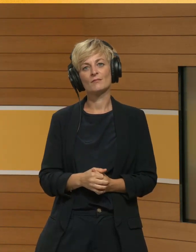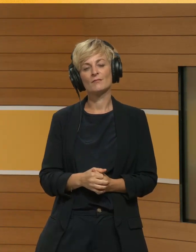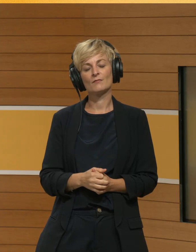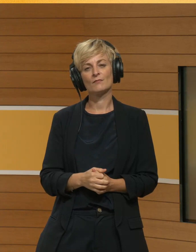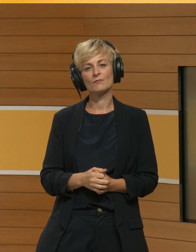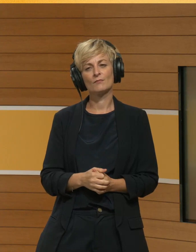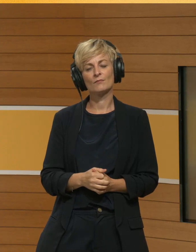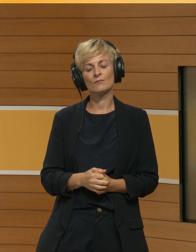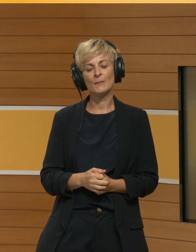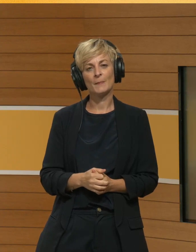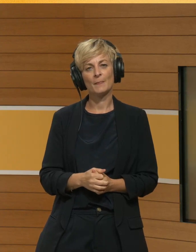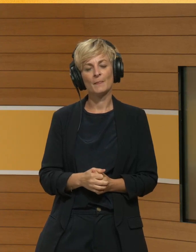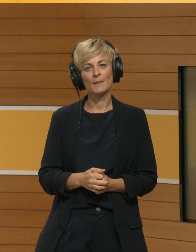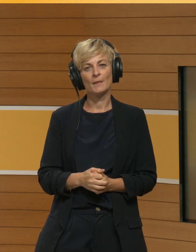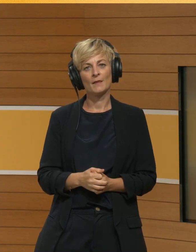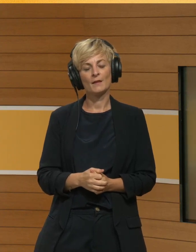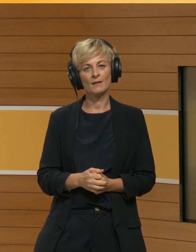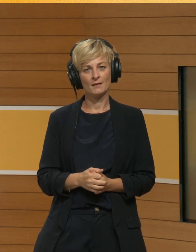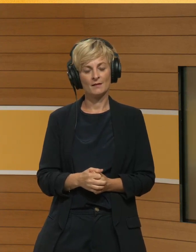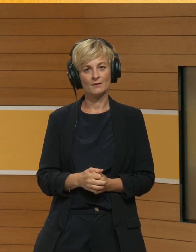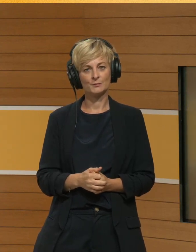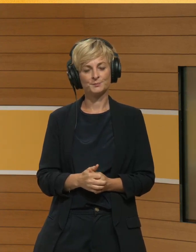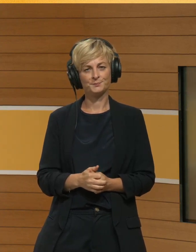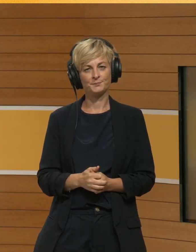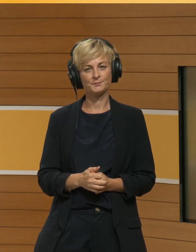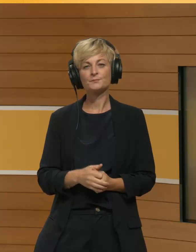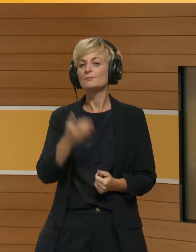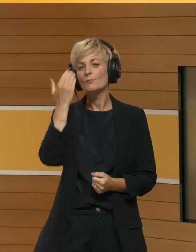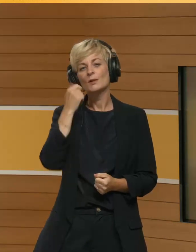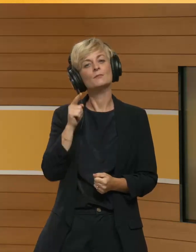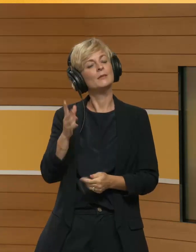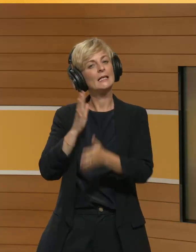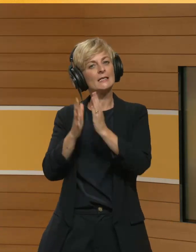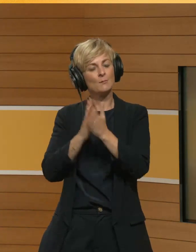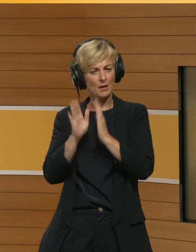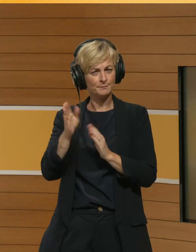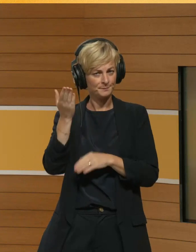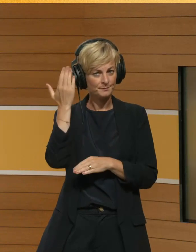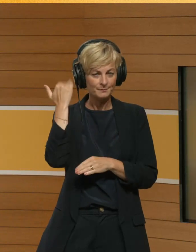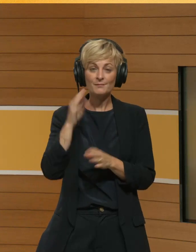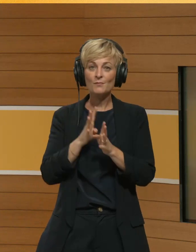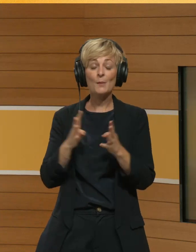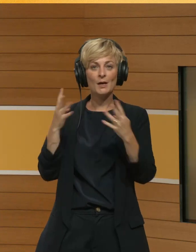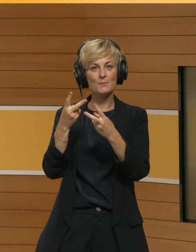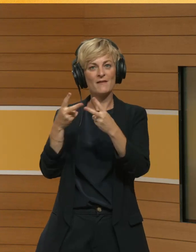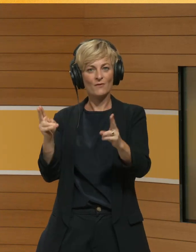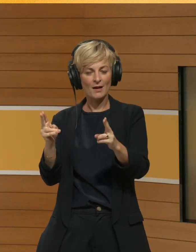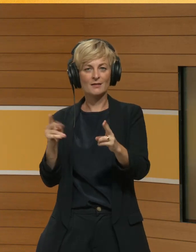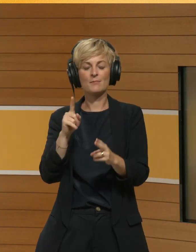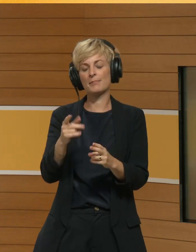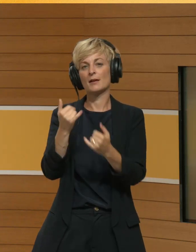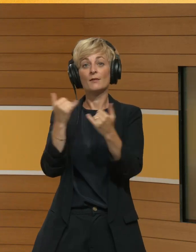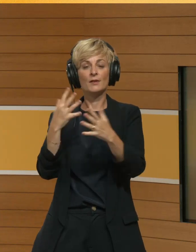what made you stay engaged in this intervention or in this project to really keep on